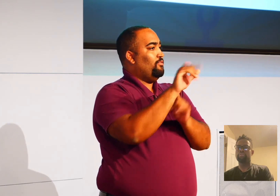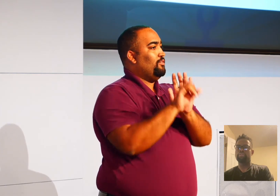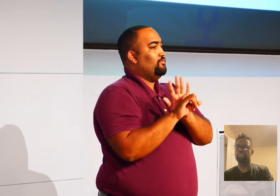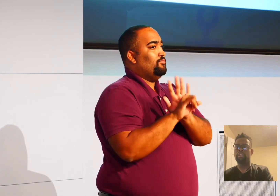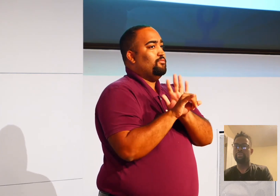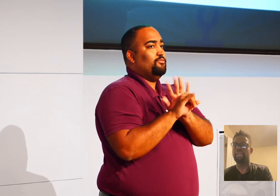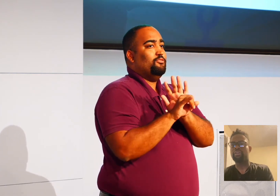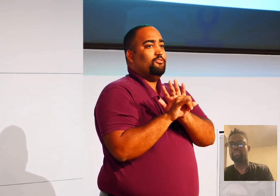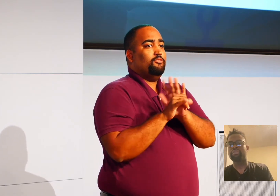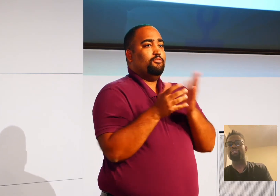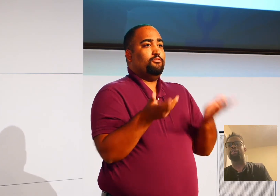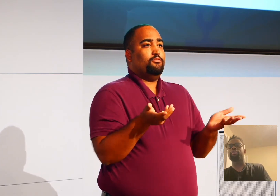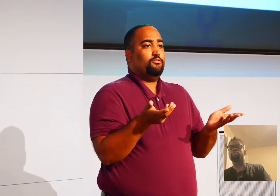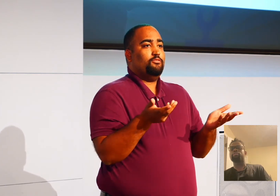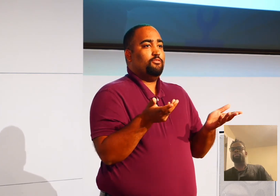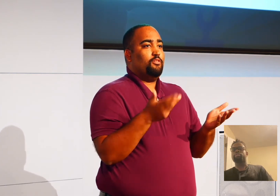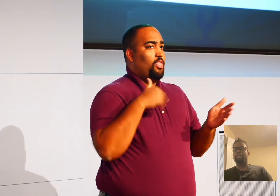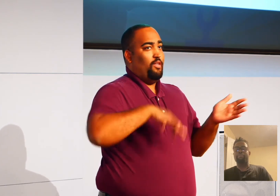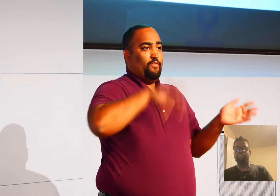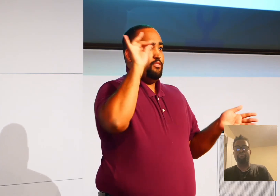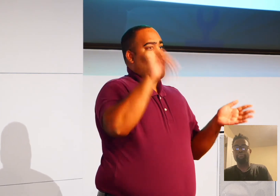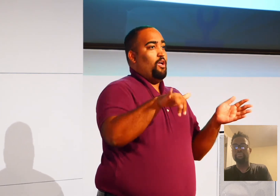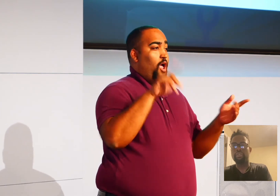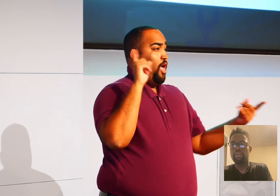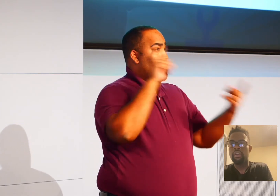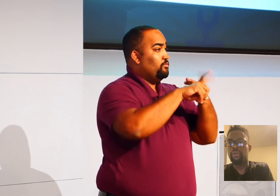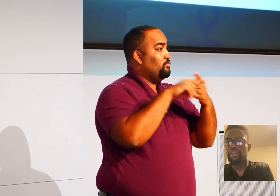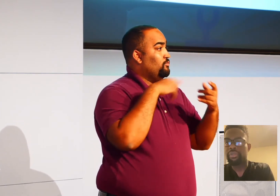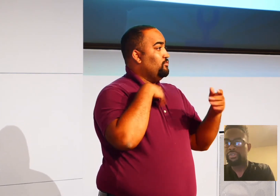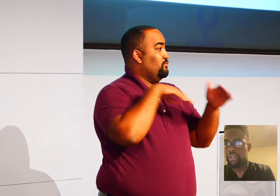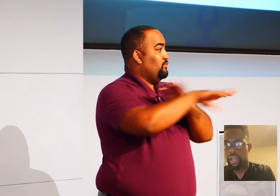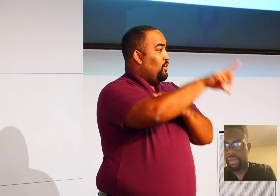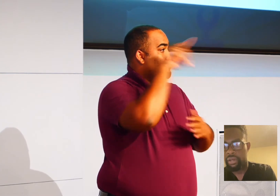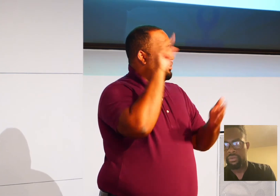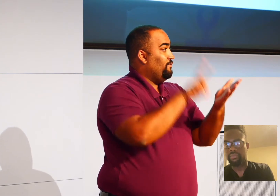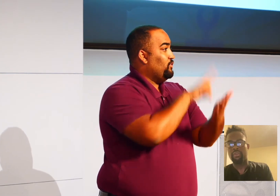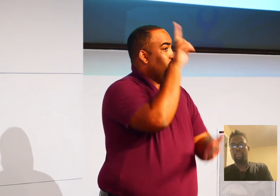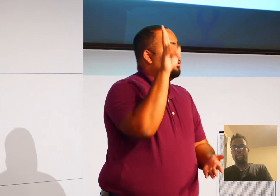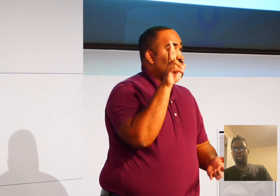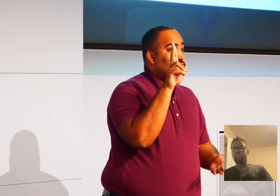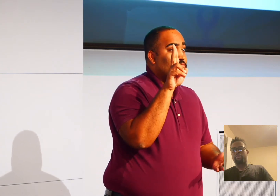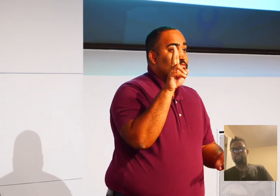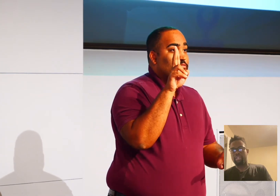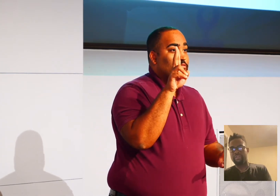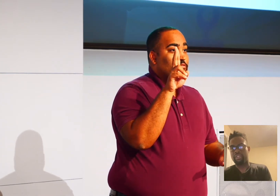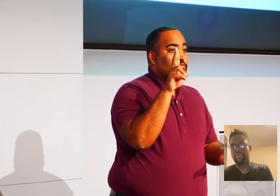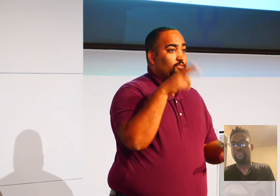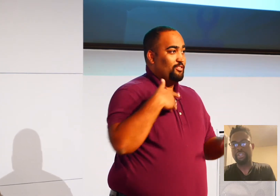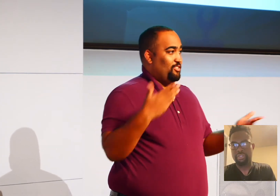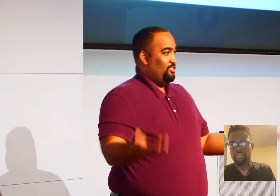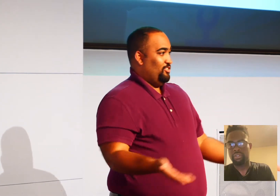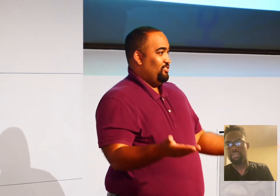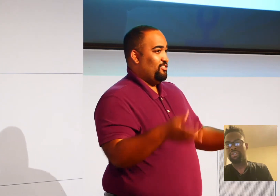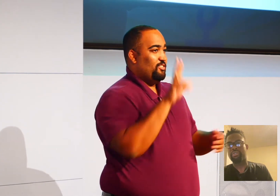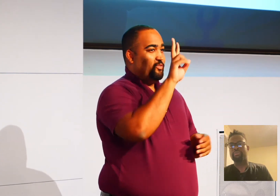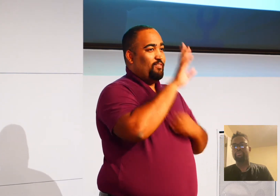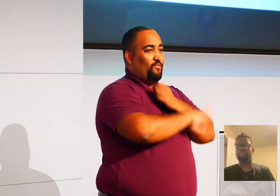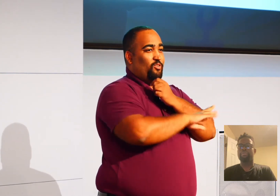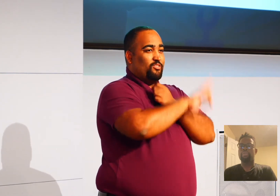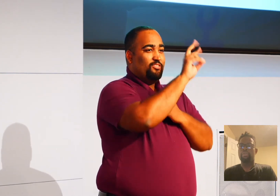Now, black culture, other cultures, I pretty much forgot about. And by other cultures, I really mean racial cultures. It wasn't